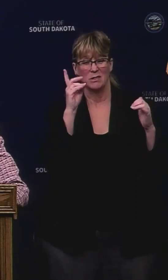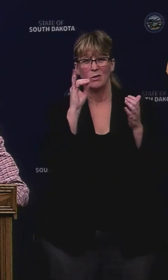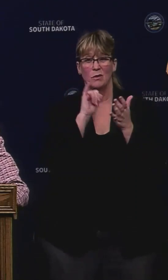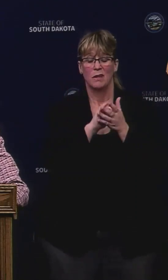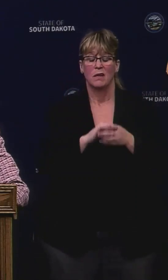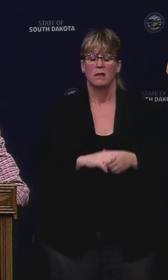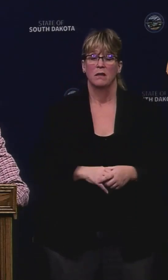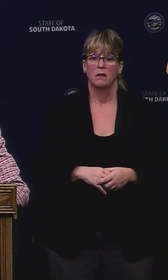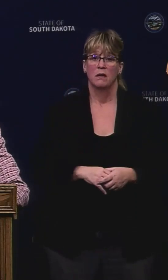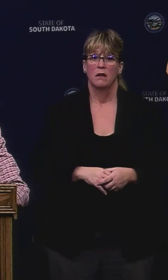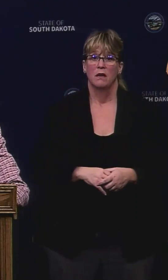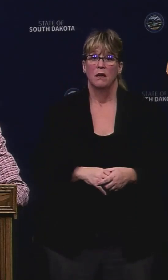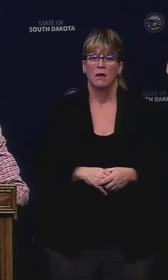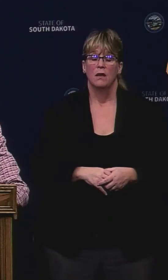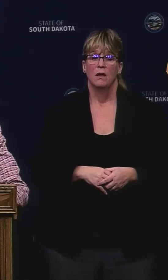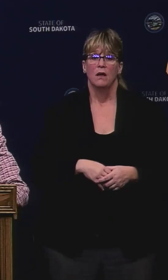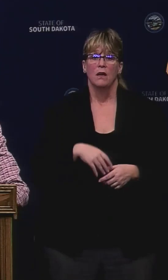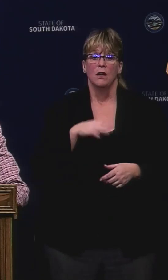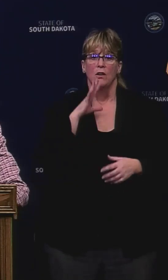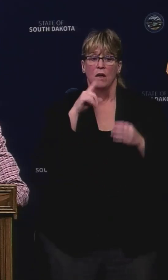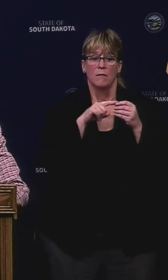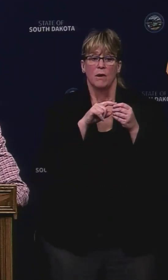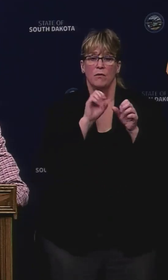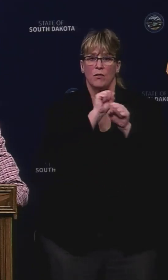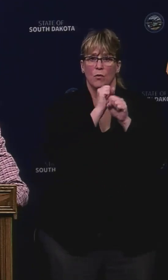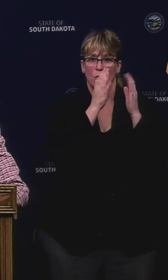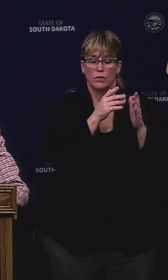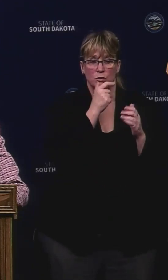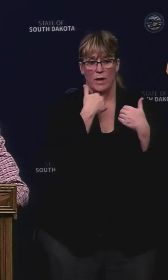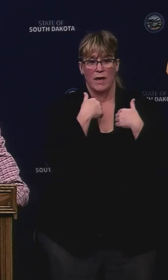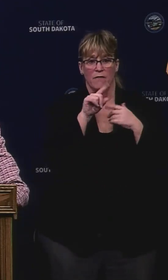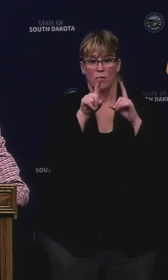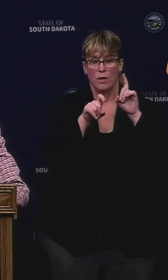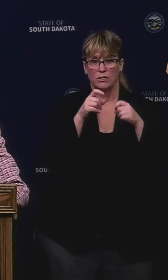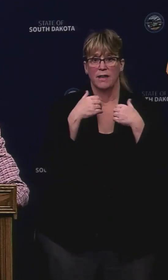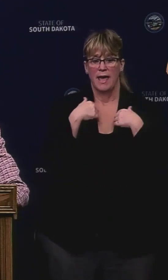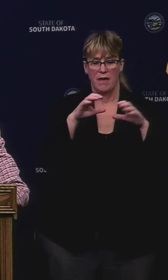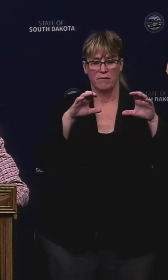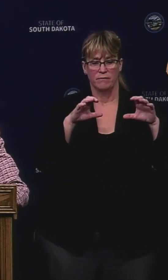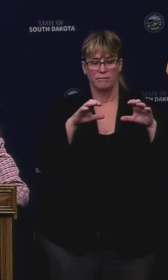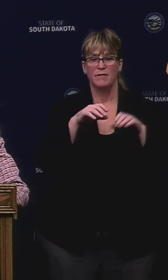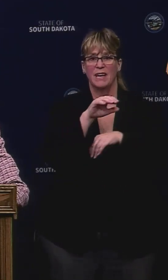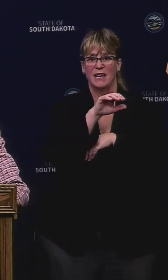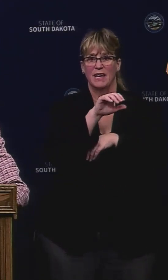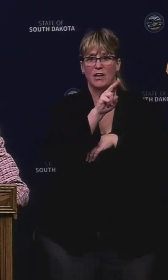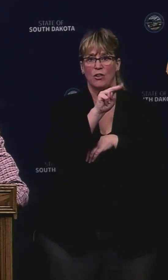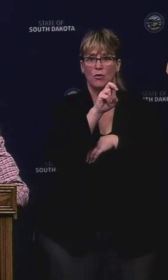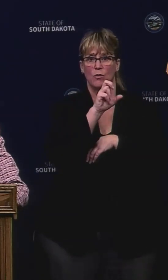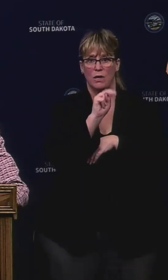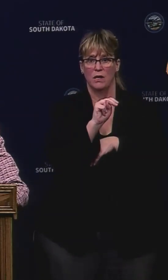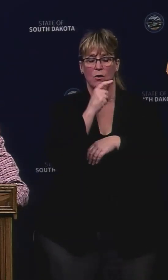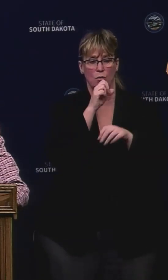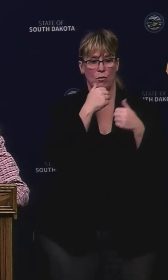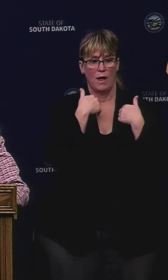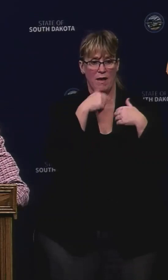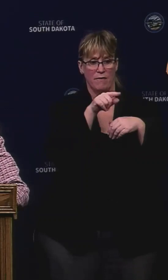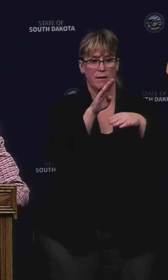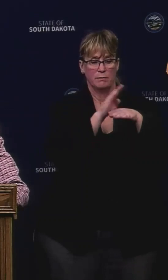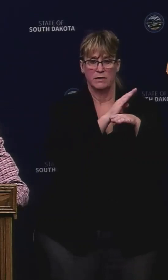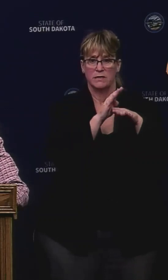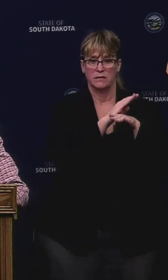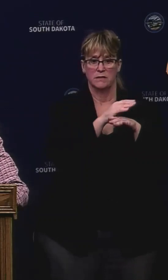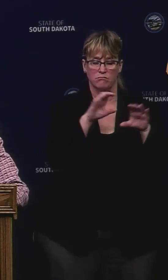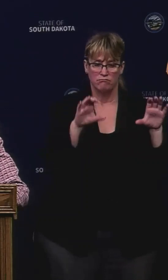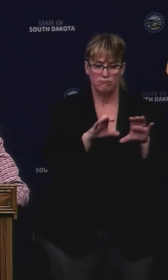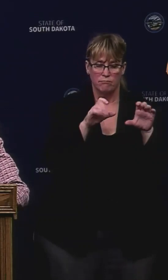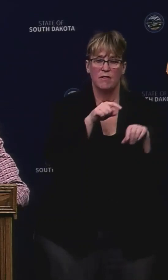that. Relative to workers that have questions, there is an active union in that particular work site, and so they've